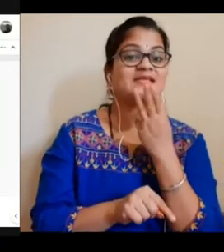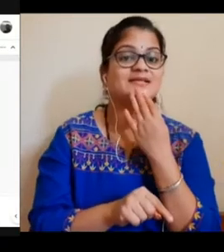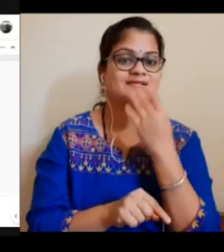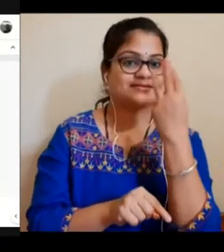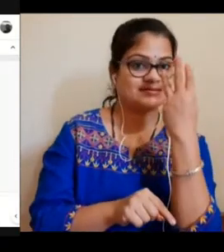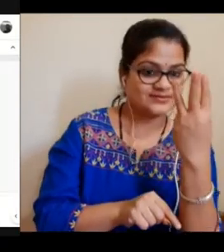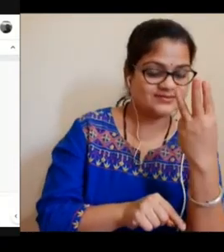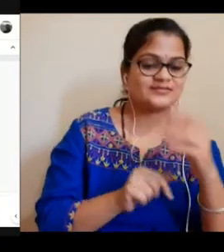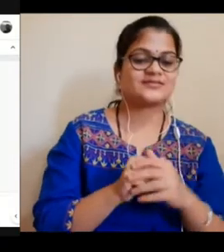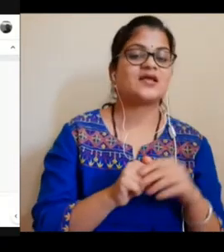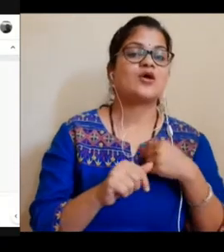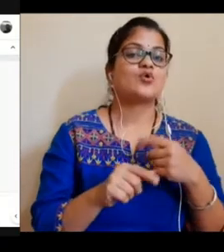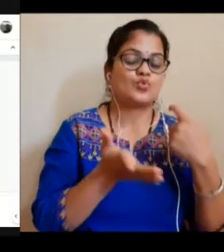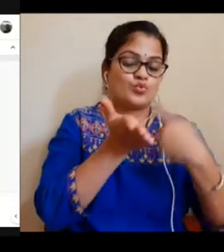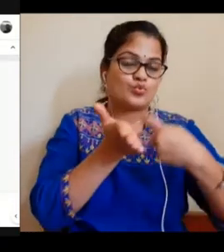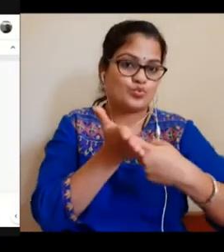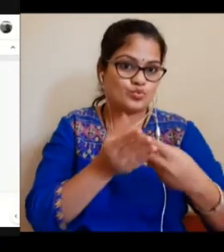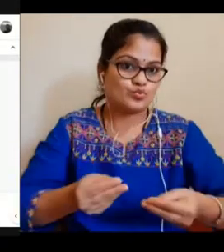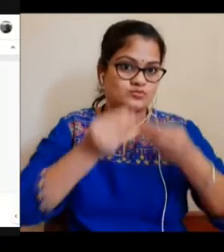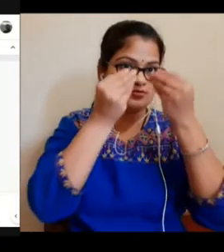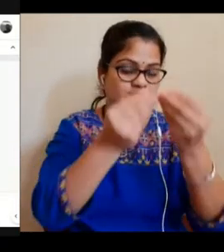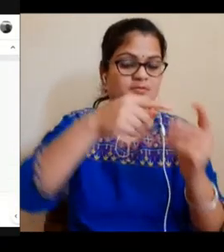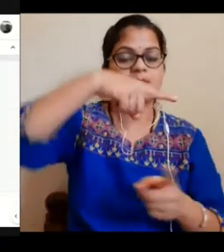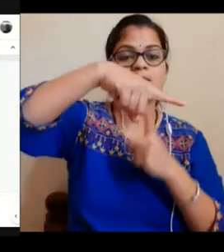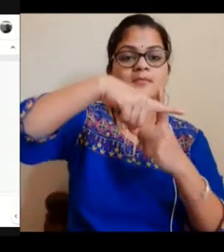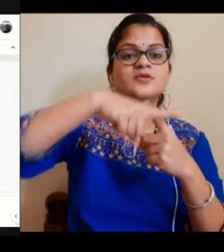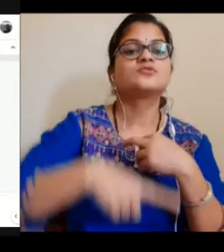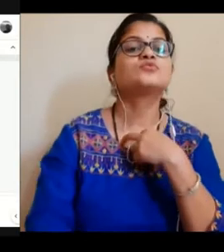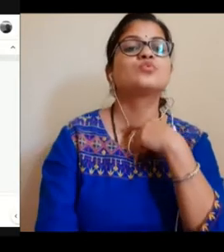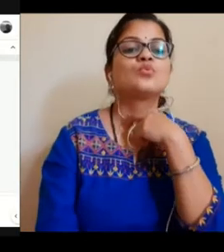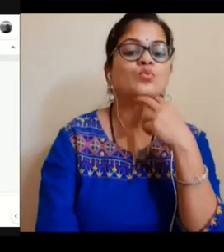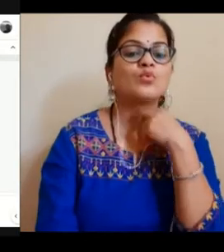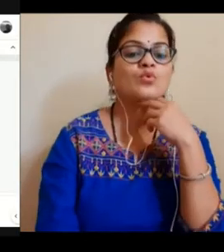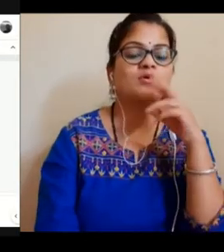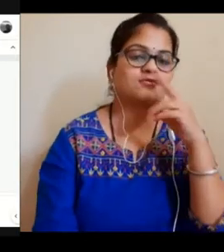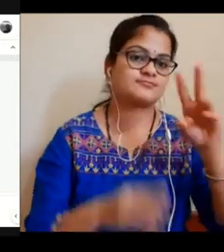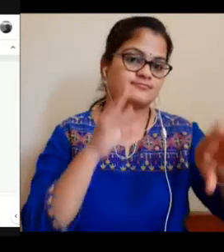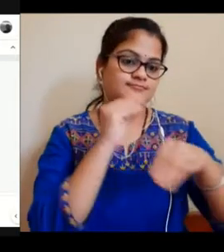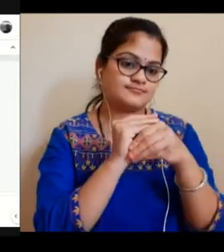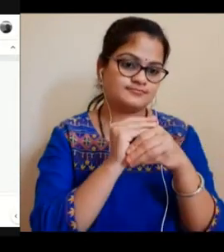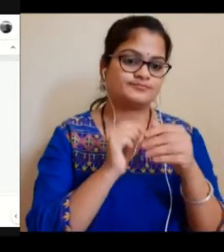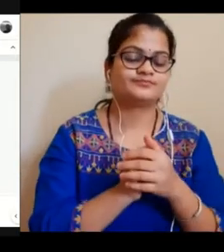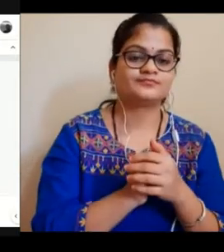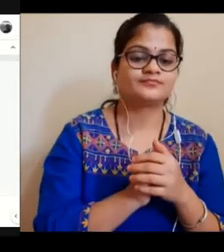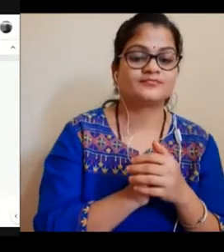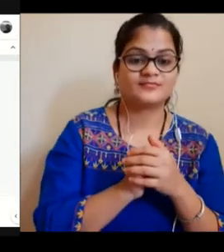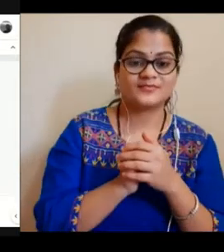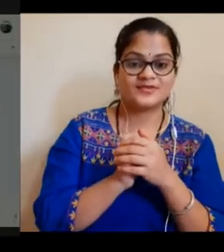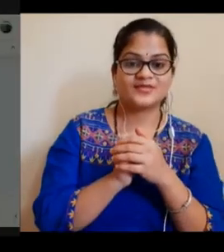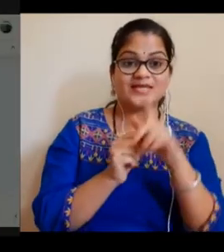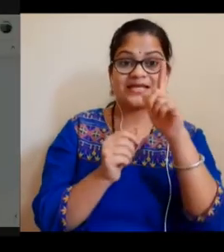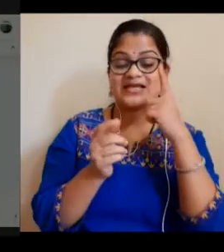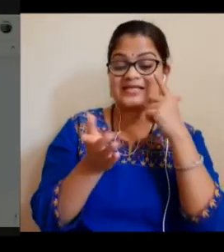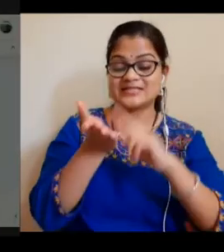for instruction. And now I'm going to insert the audio clip. So in insert, you have this third option, audio. So